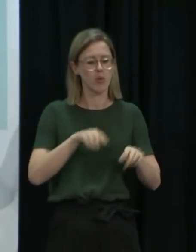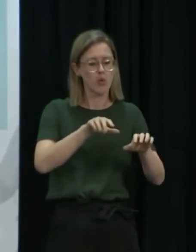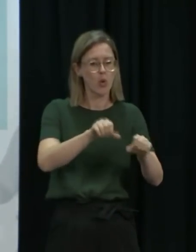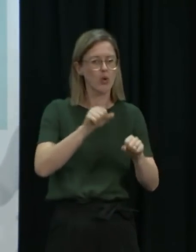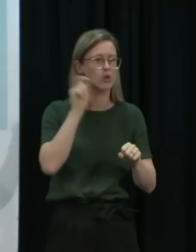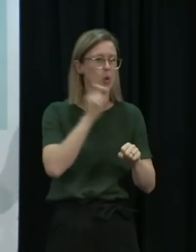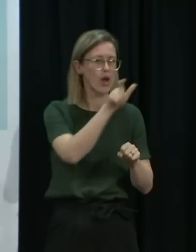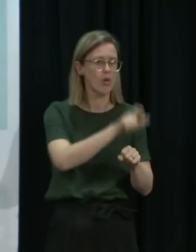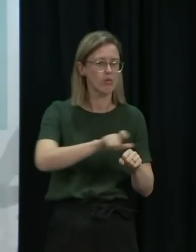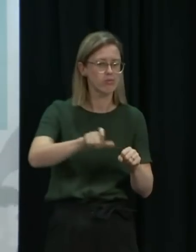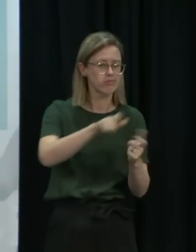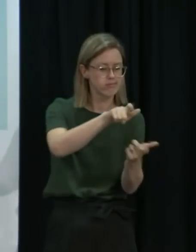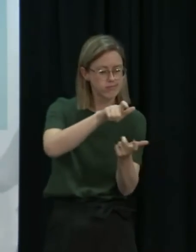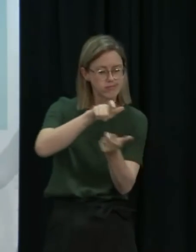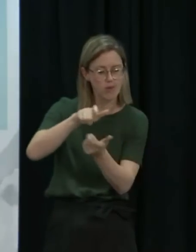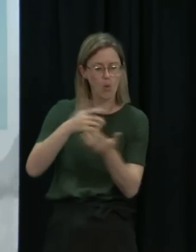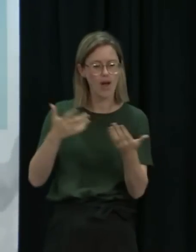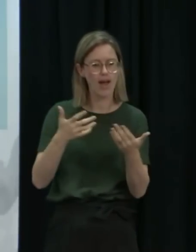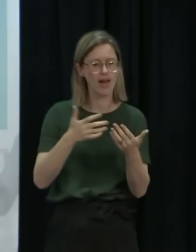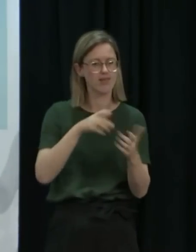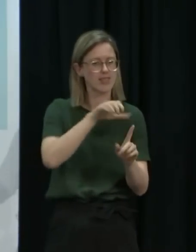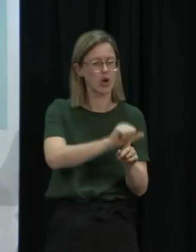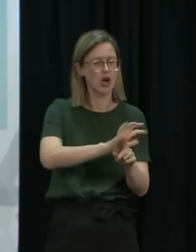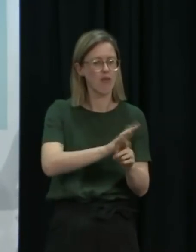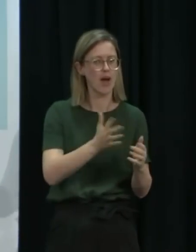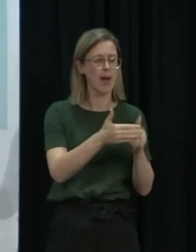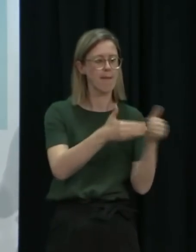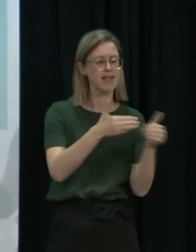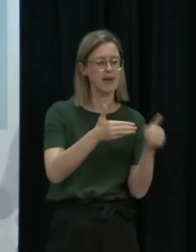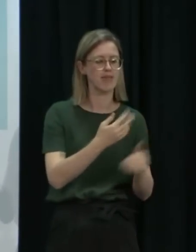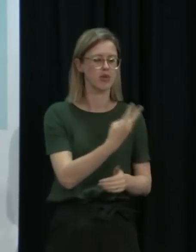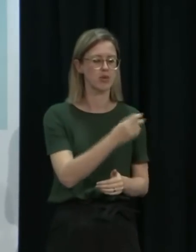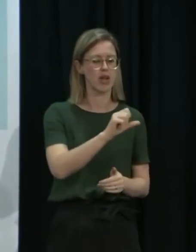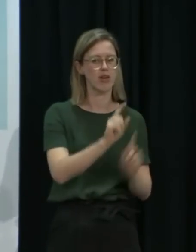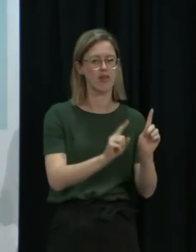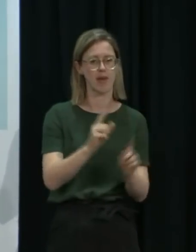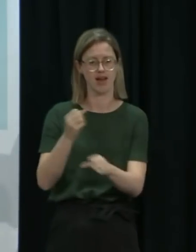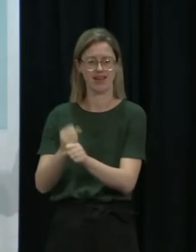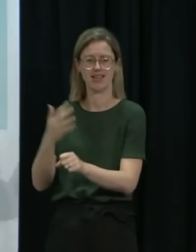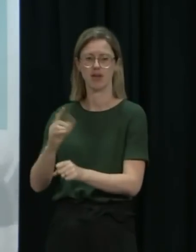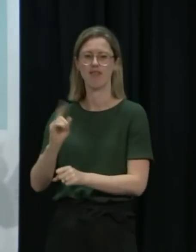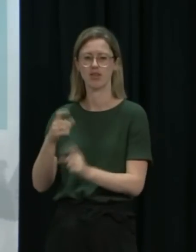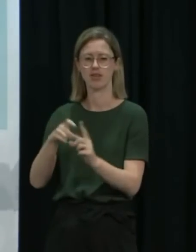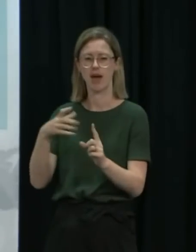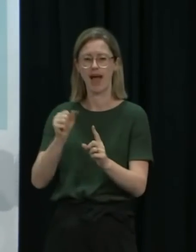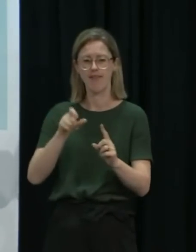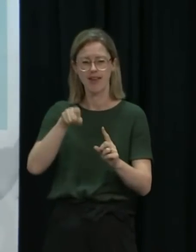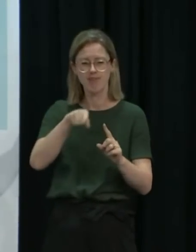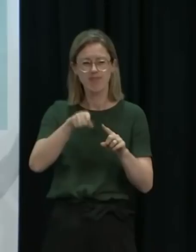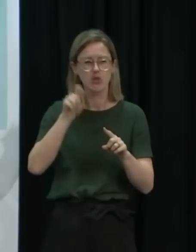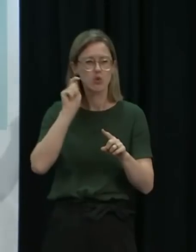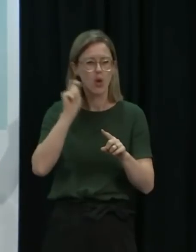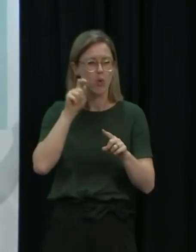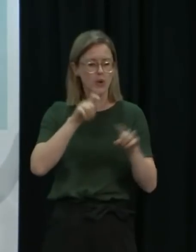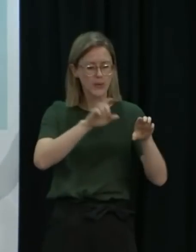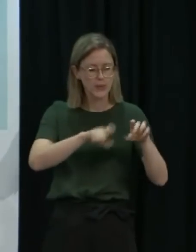from wastewater samples taken in Matamata on the 29th of November and Gisborne on the 1st of December.